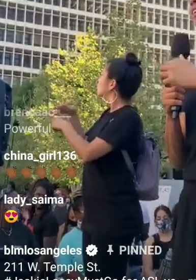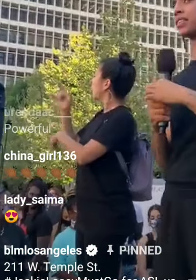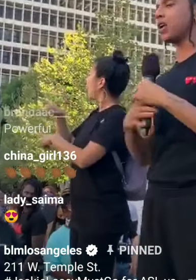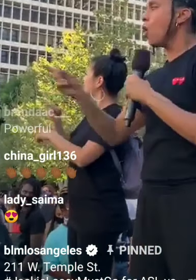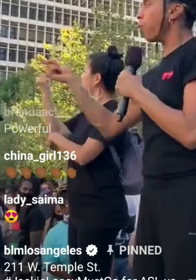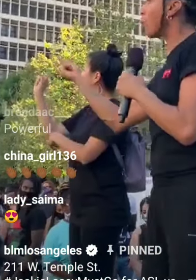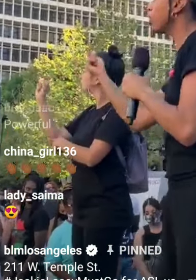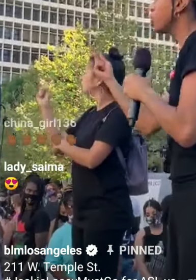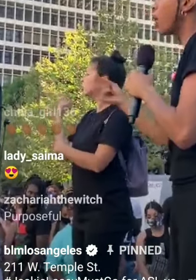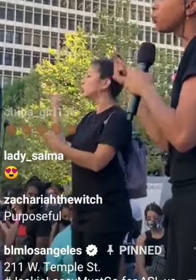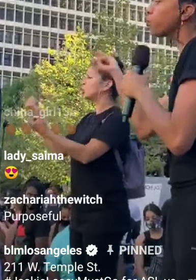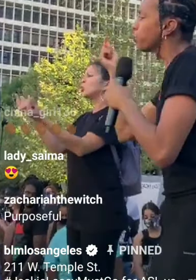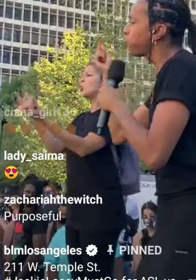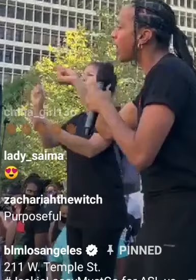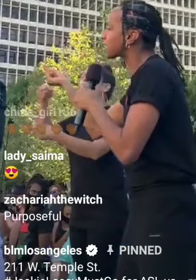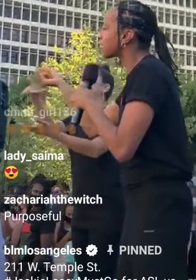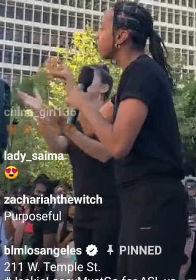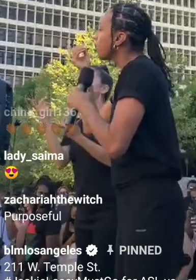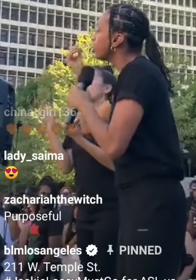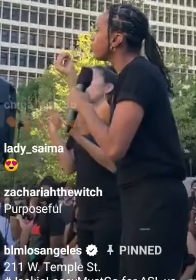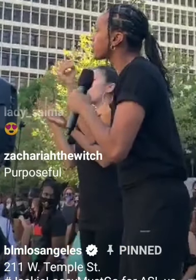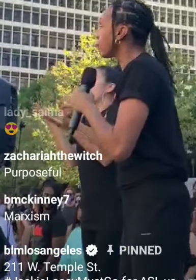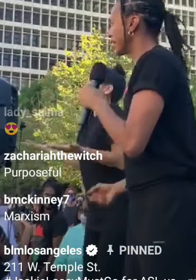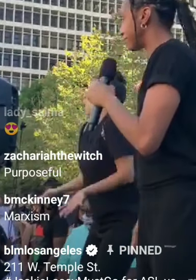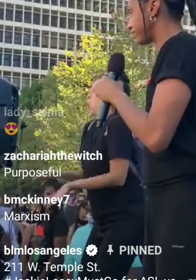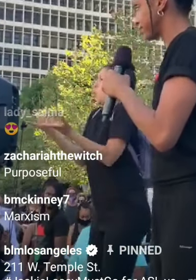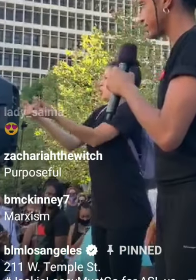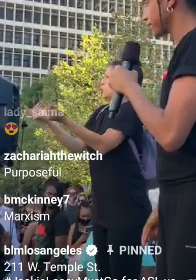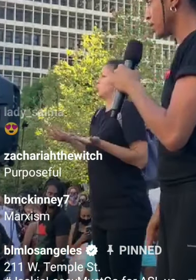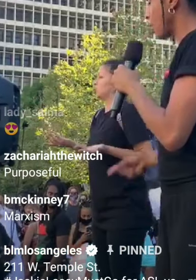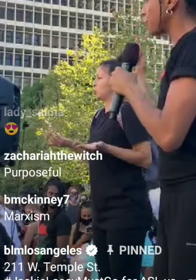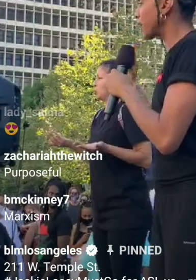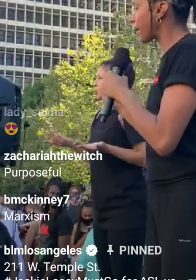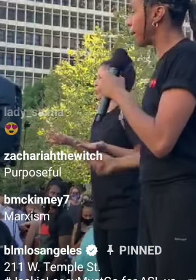older man, he popped up, and he said, "Do you belong here?"